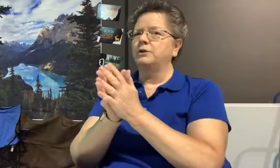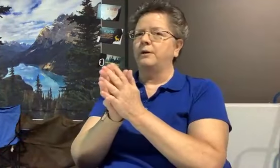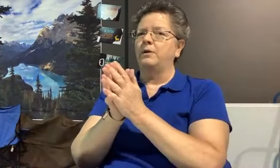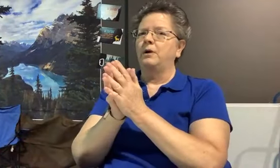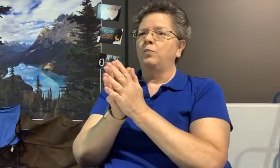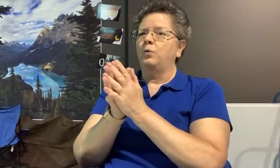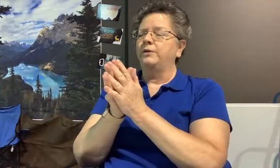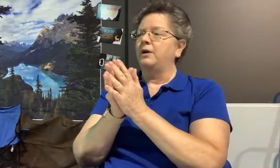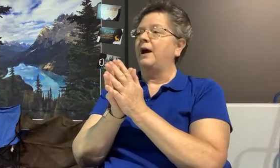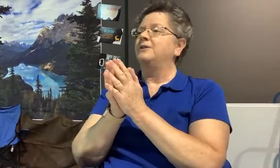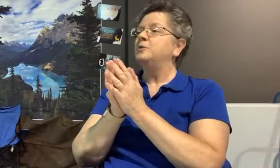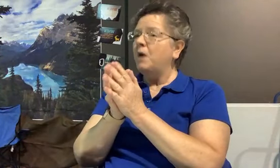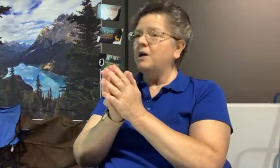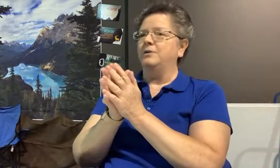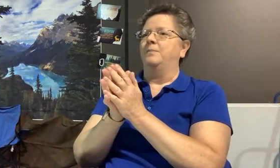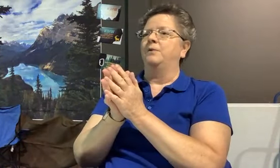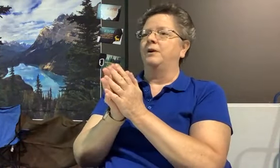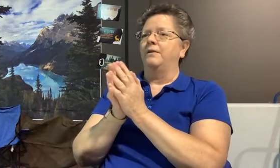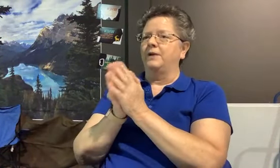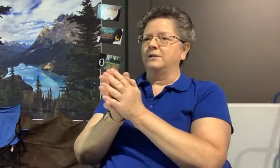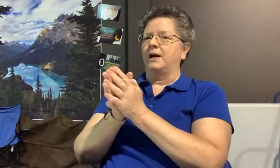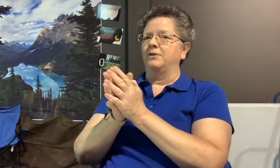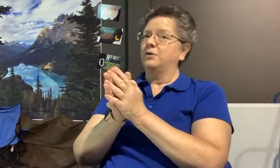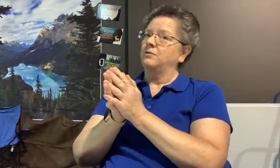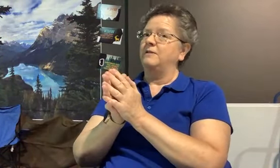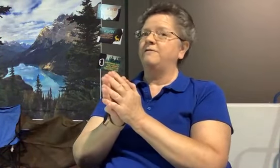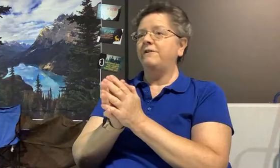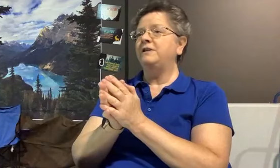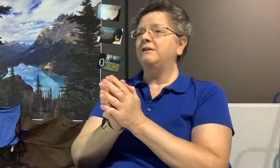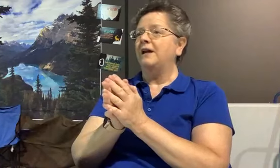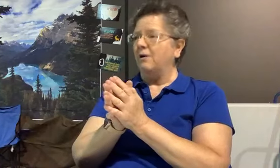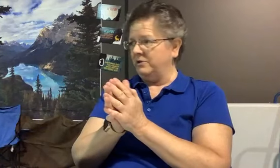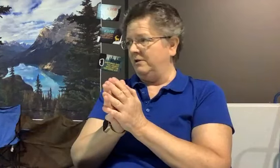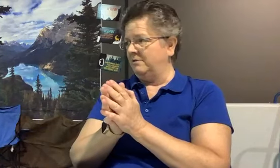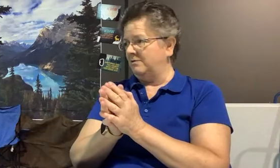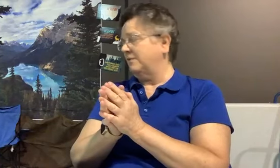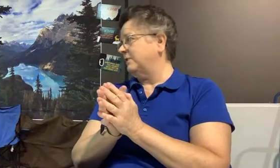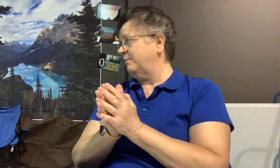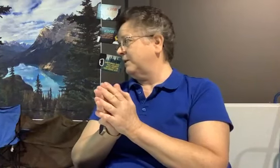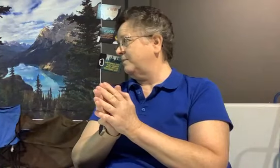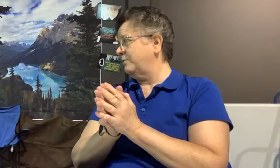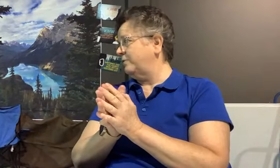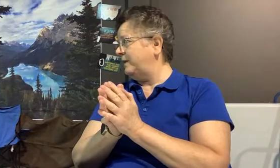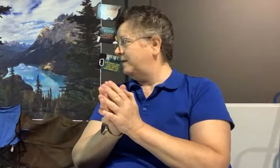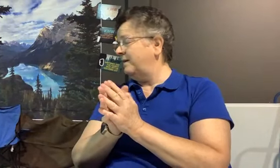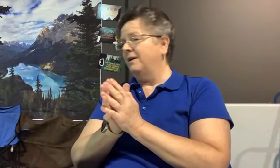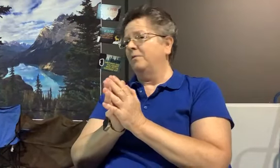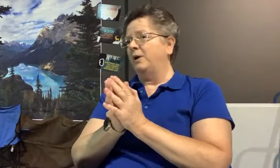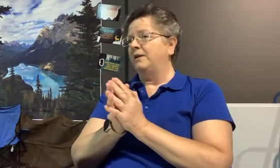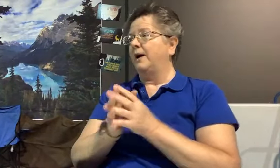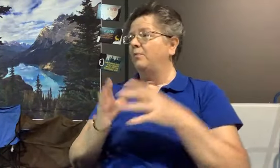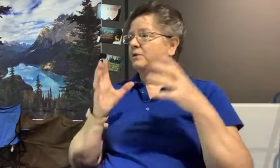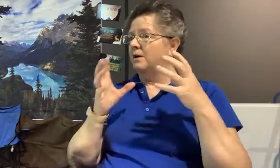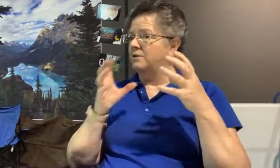Jerusalem with a small number of exiles, only 50,000. Sounds like a big number to me, but that was